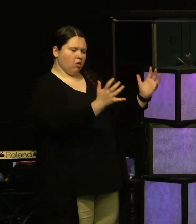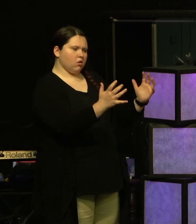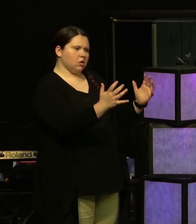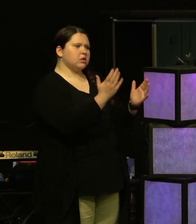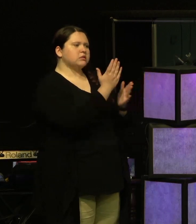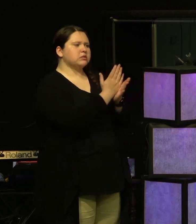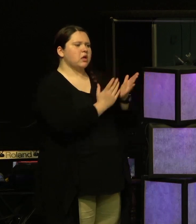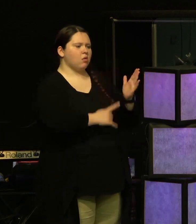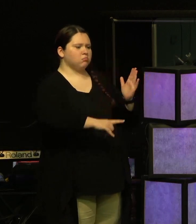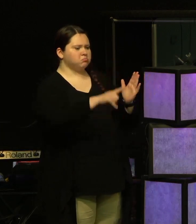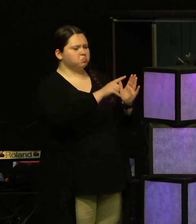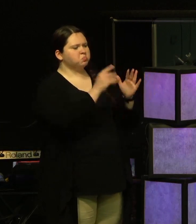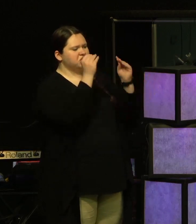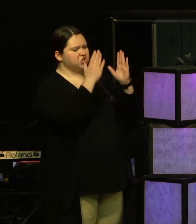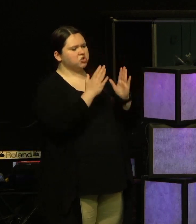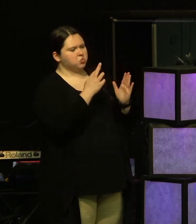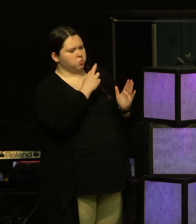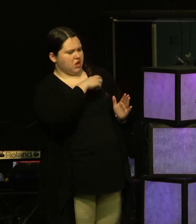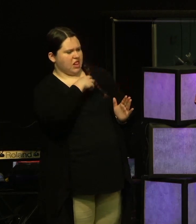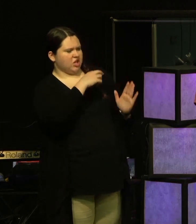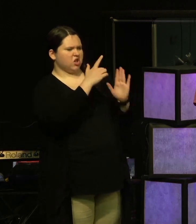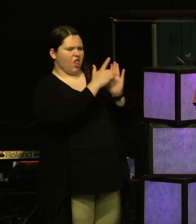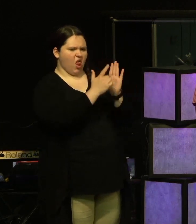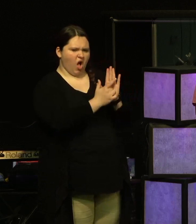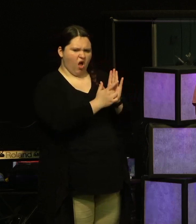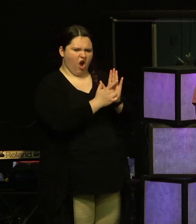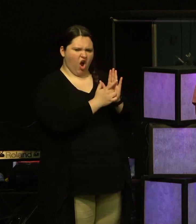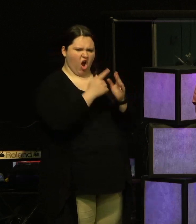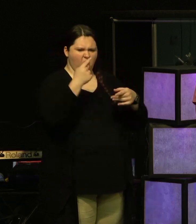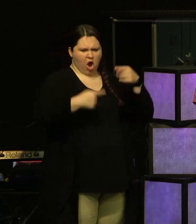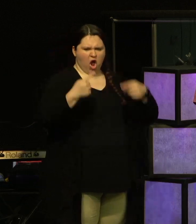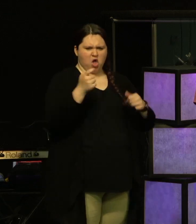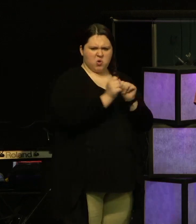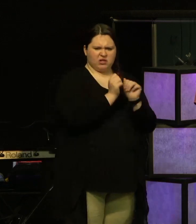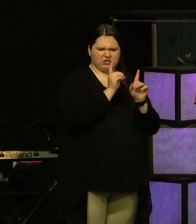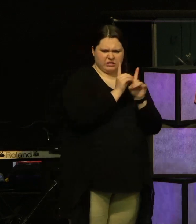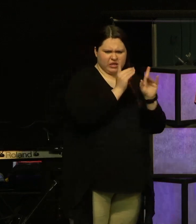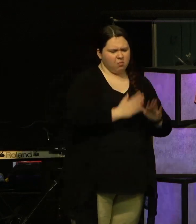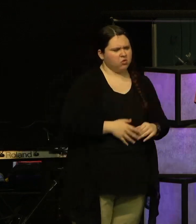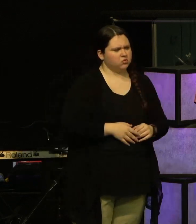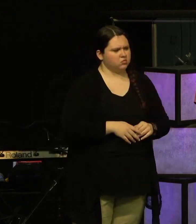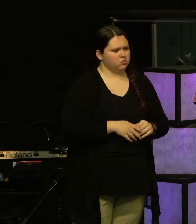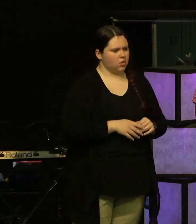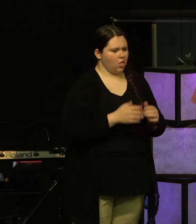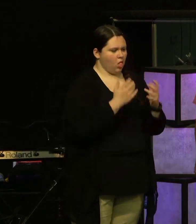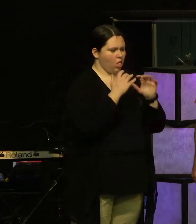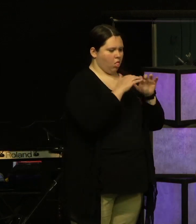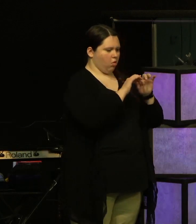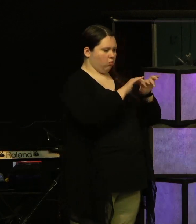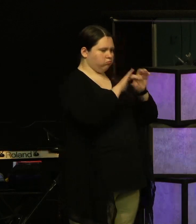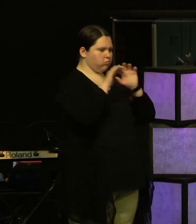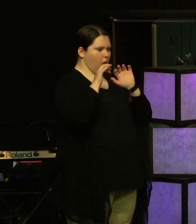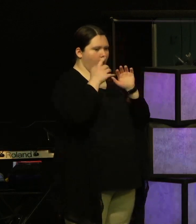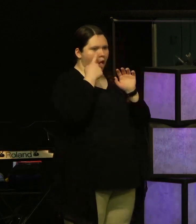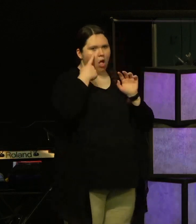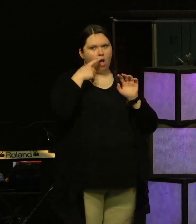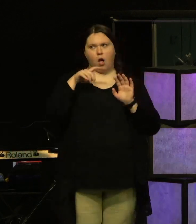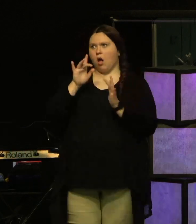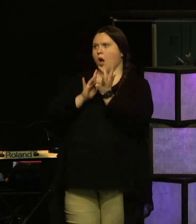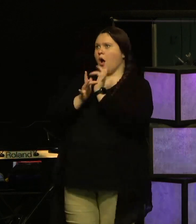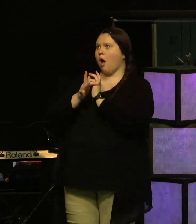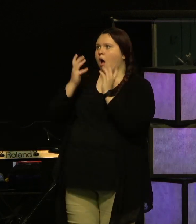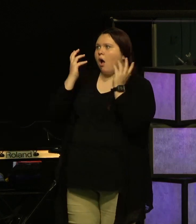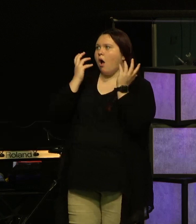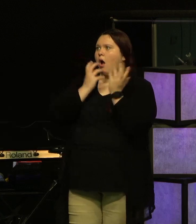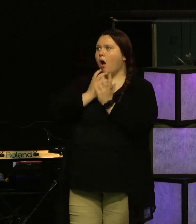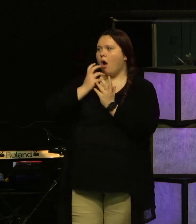of religious law were arguing with them. And when the crowd saw Jesus, they were overwhelmed with awe, and they ran to